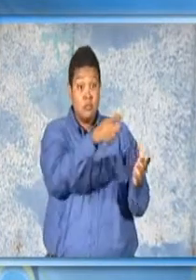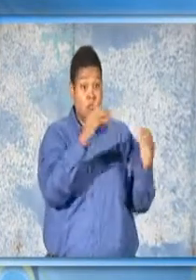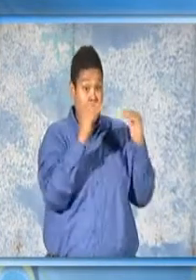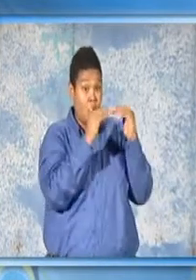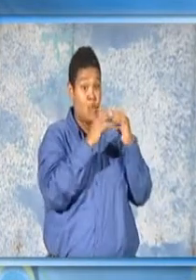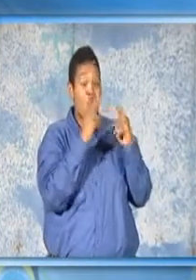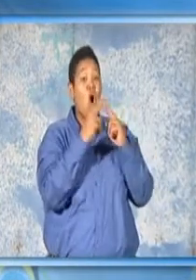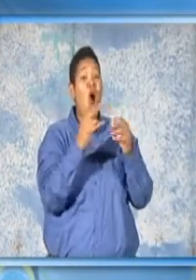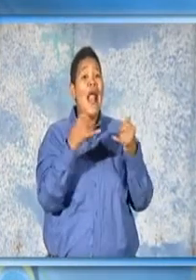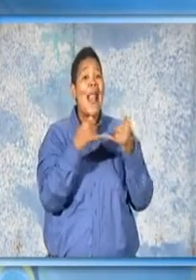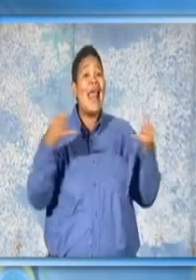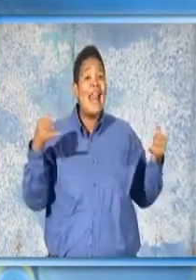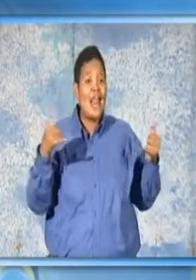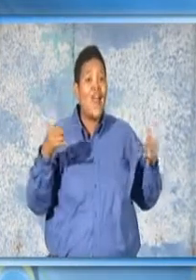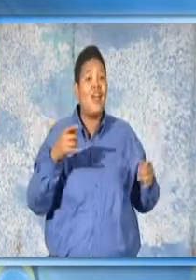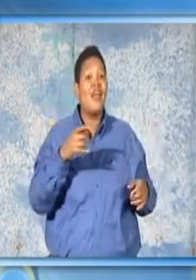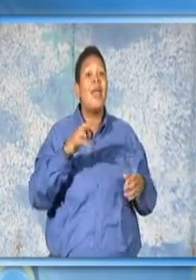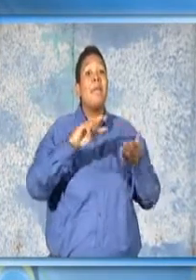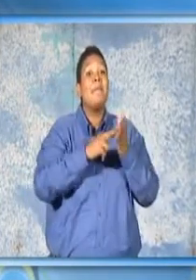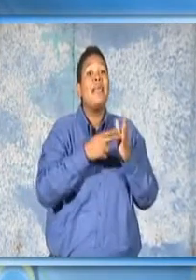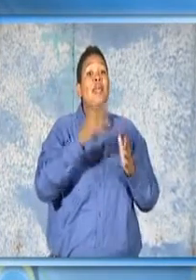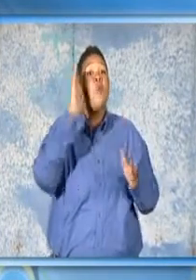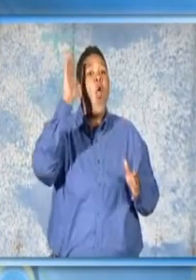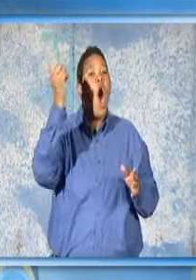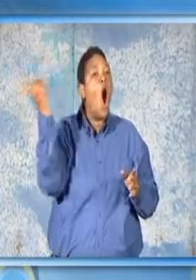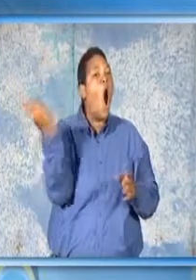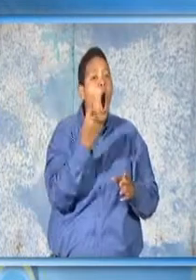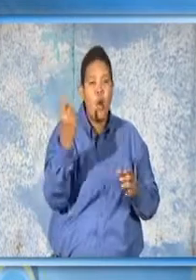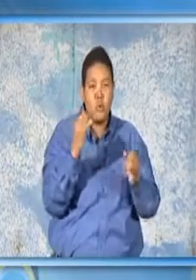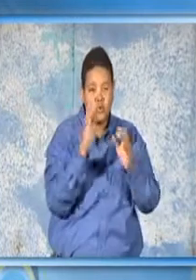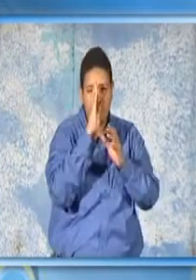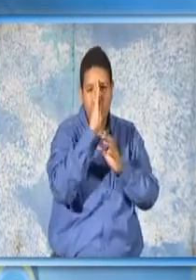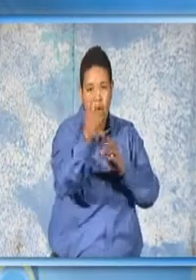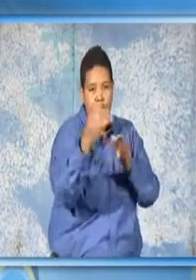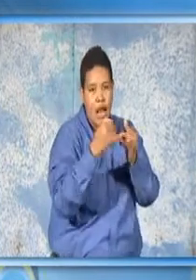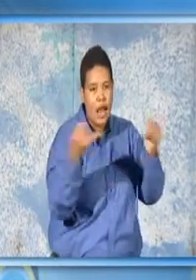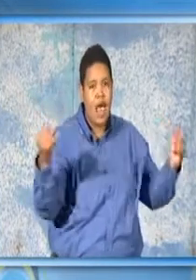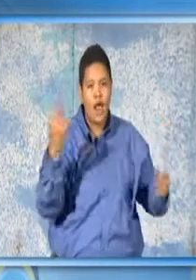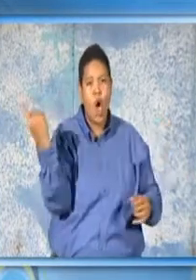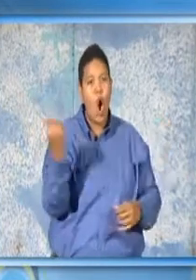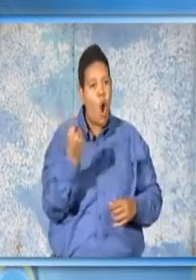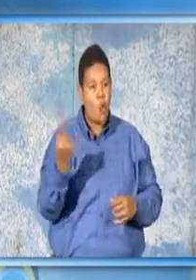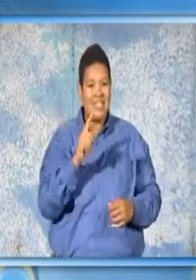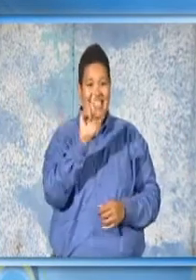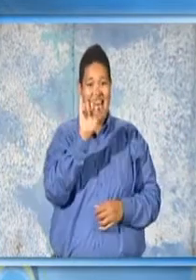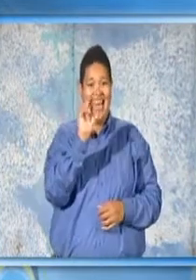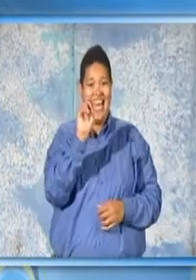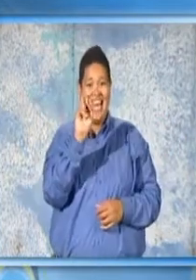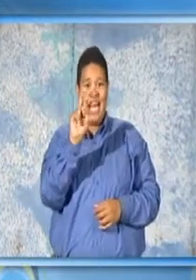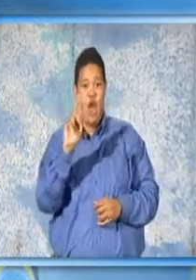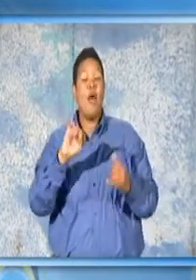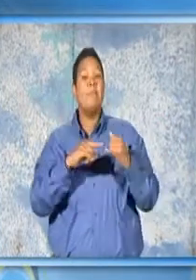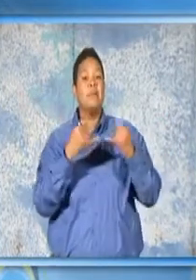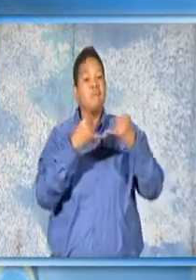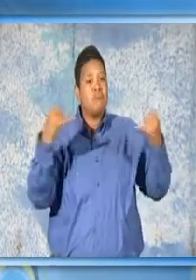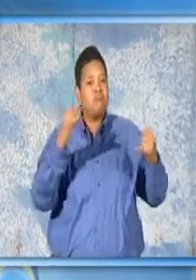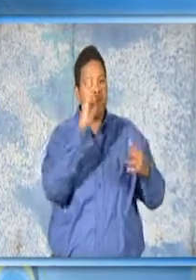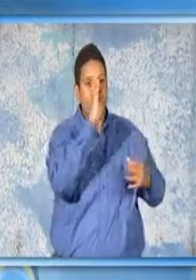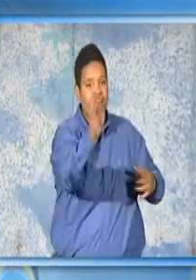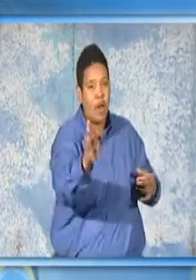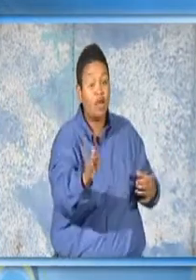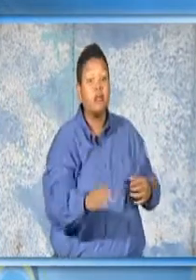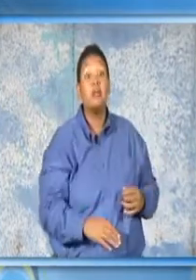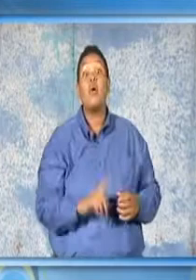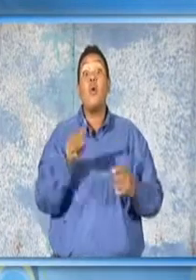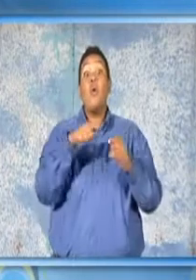linear, the coordinates will always lie in a straight line. Or to say this another way, once the coordinates